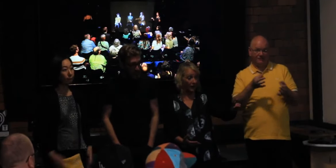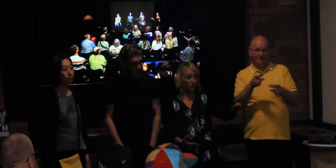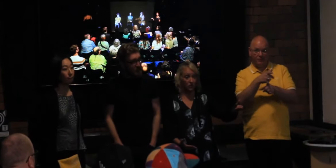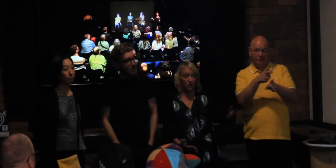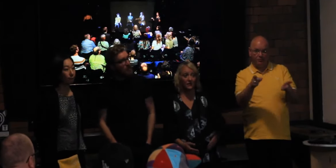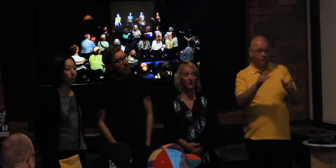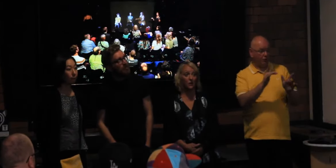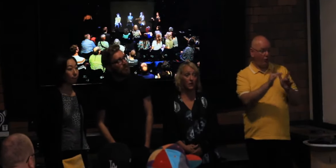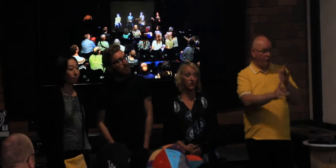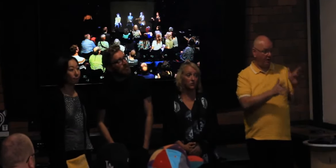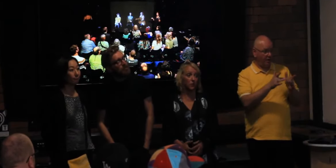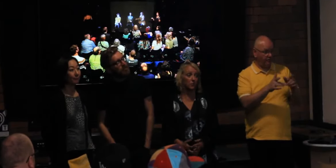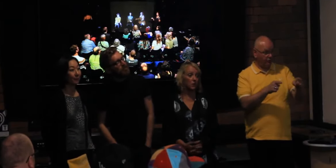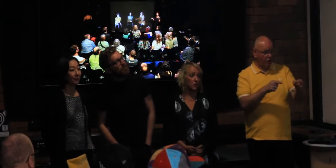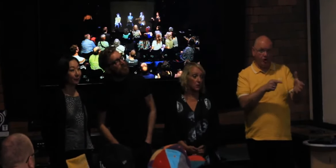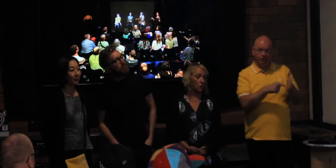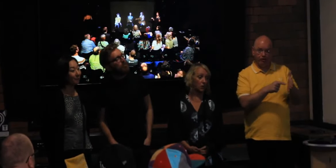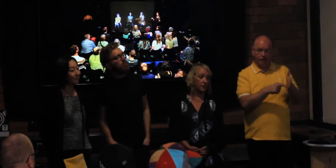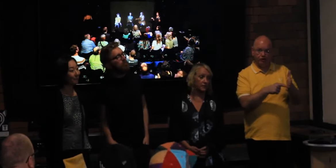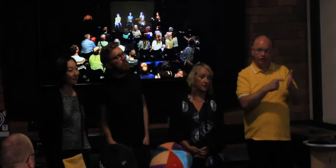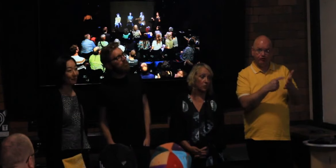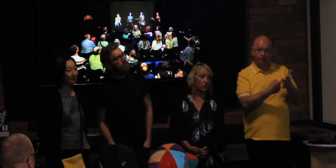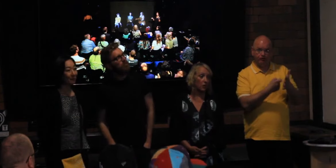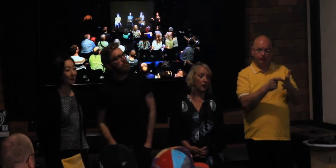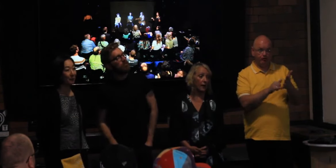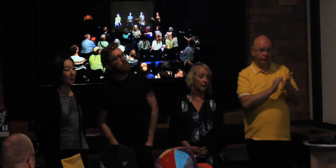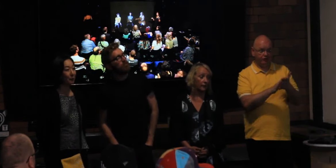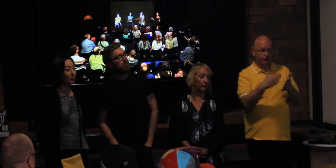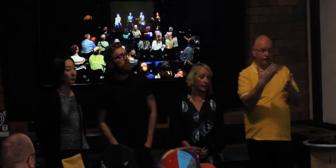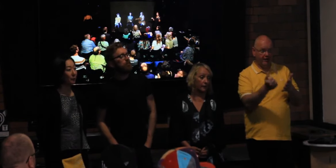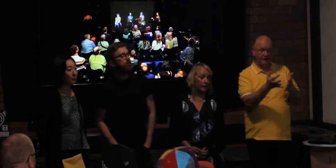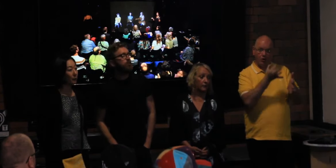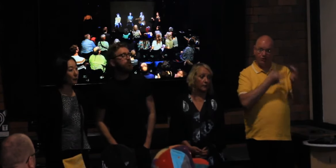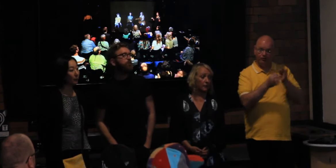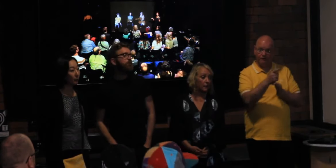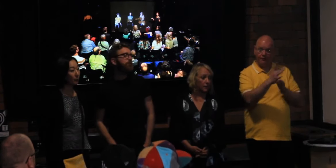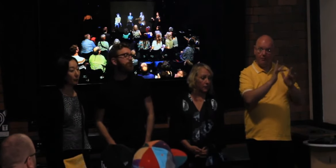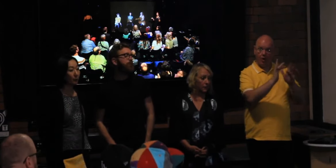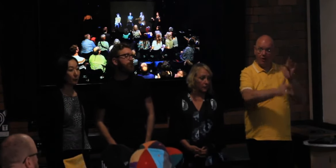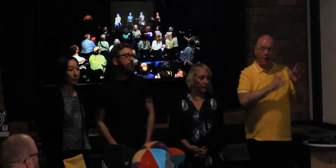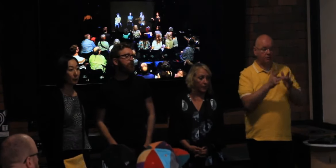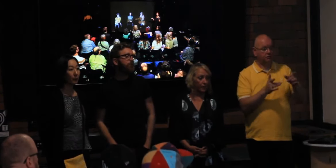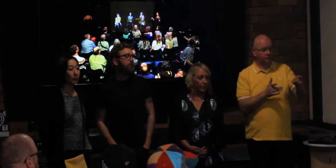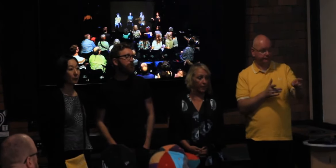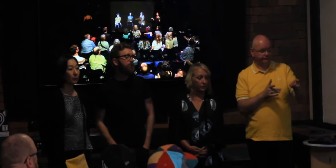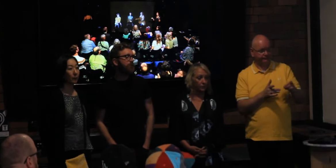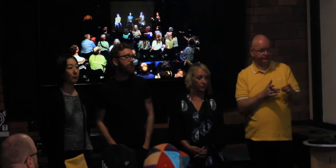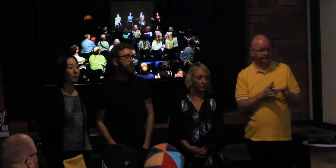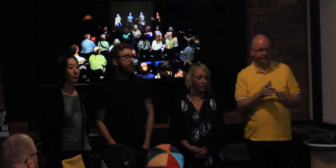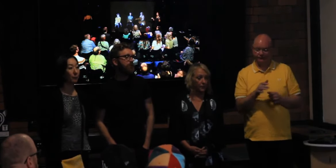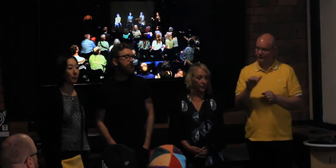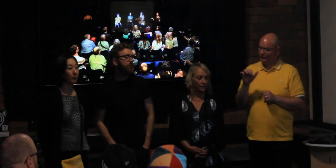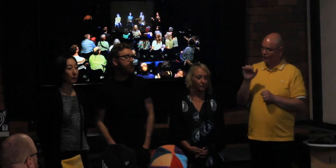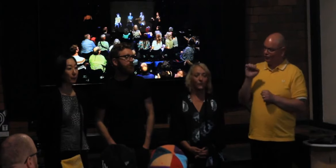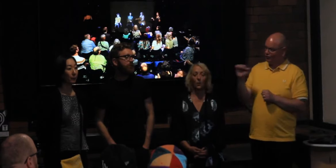online? Trish has another question from audiences watching online. Would you describe your work as an act